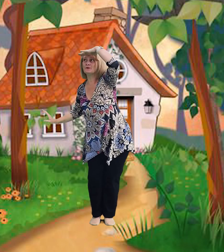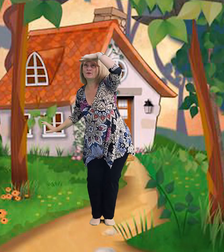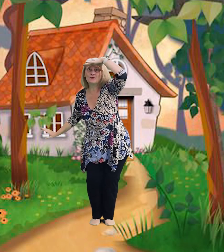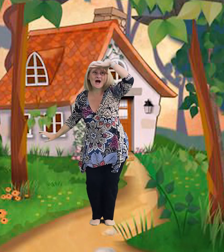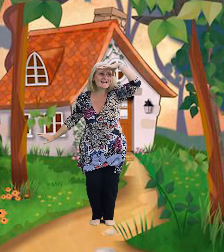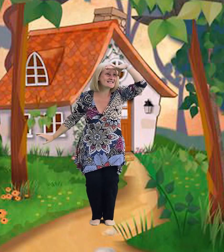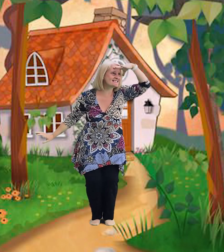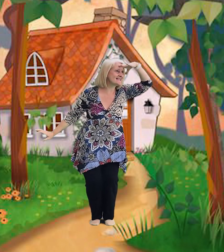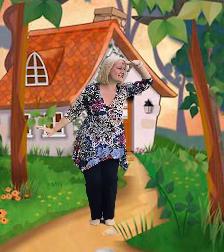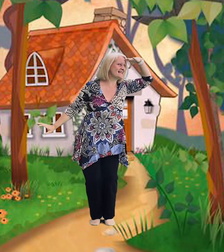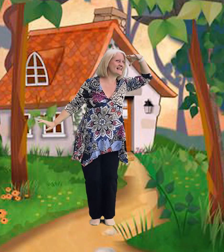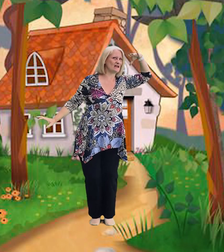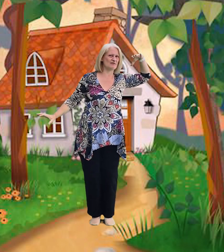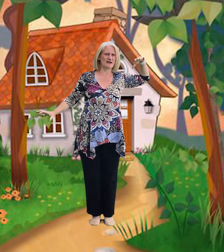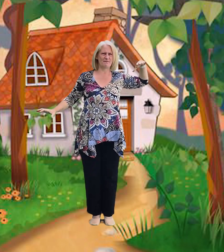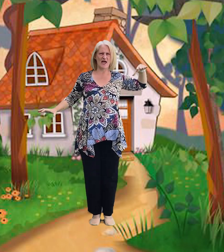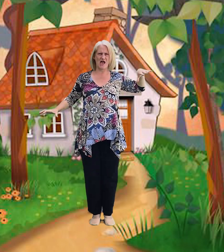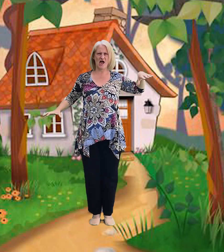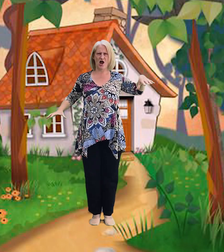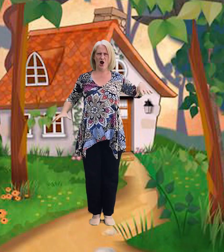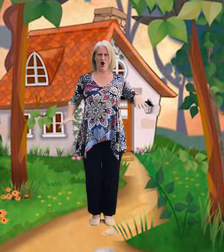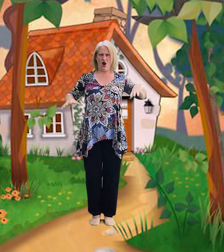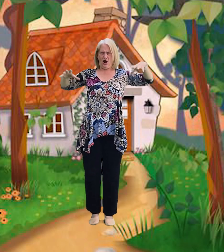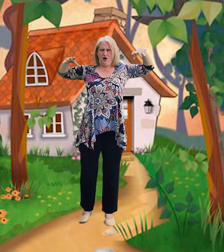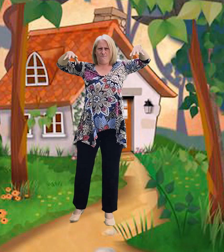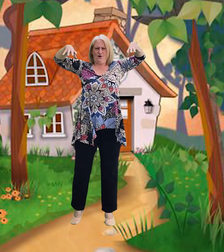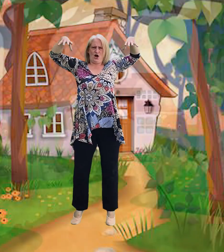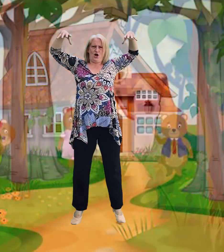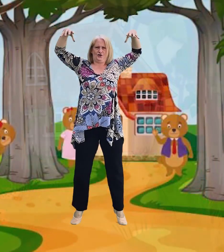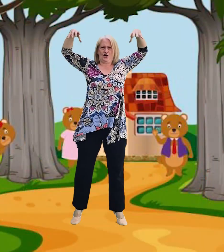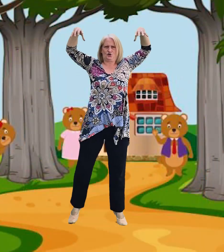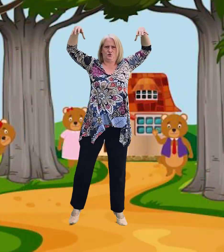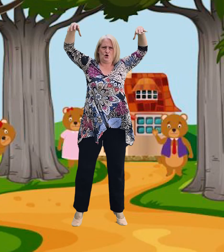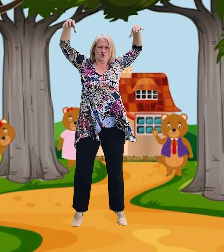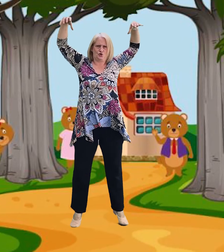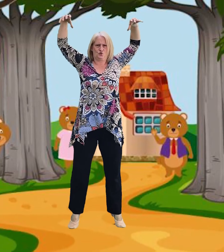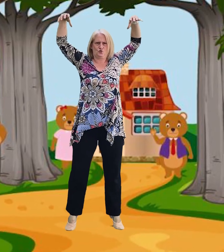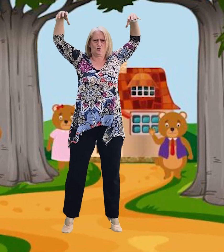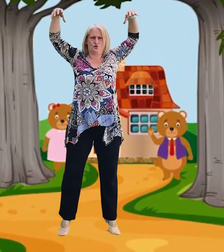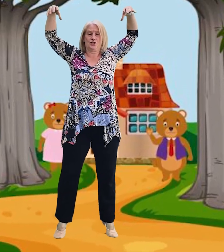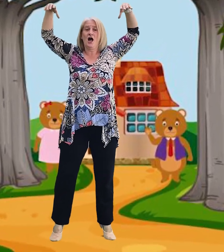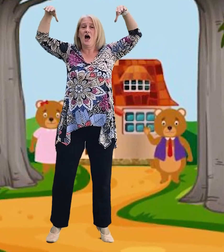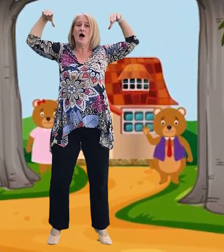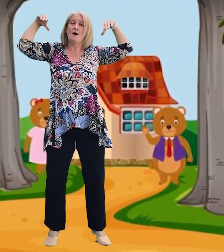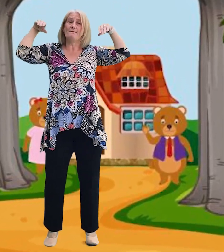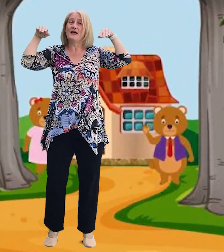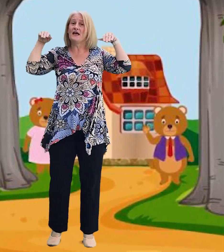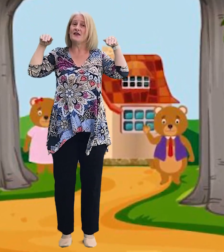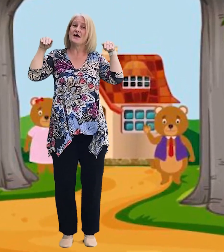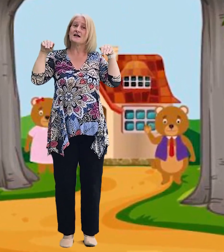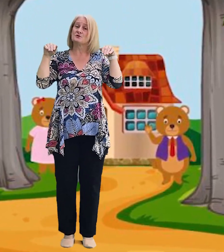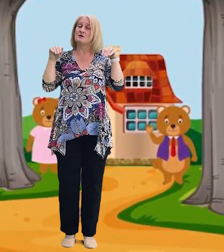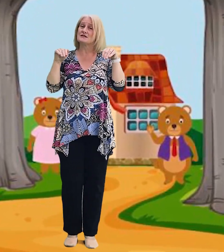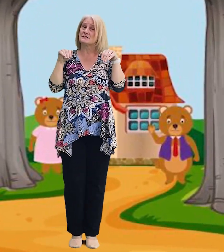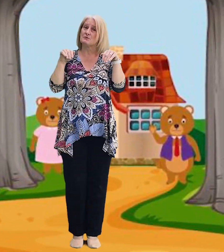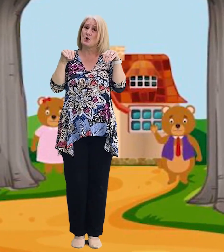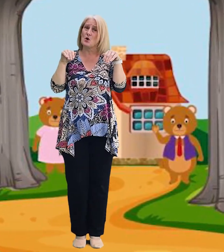eyes see? Are we ready? bear? A bear that was huge. A bear that was small.